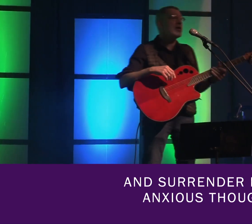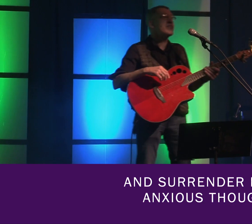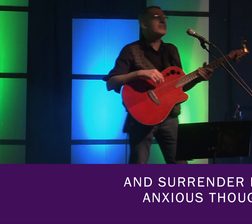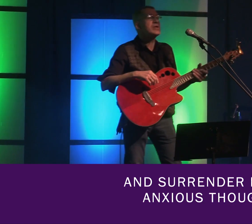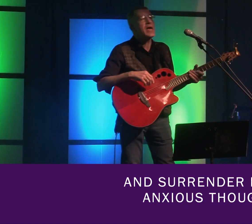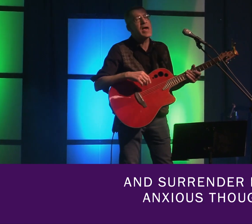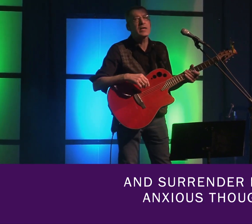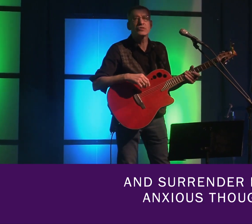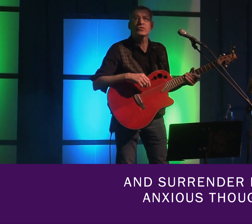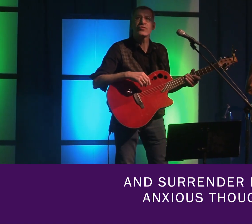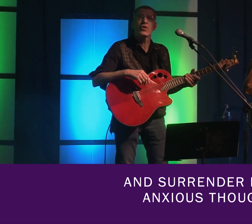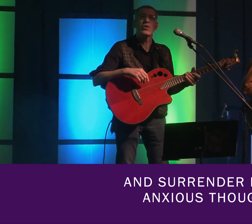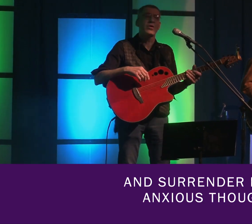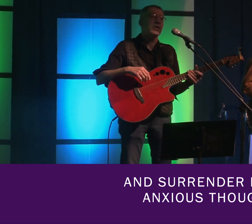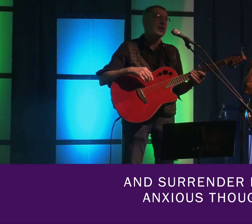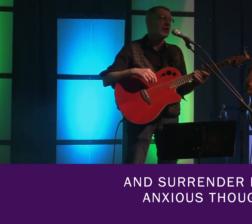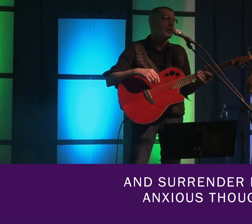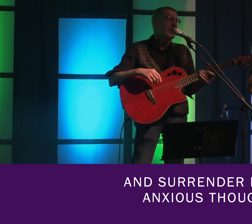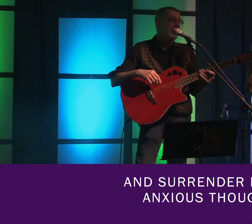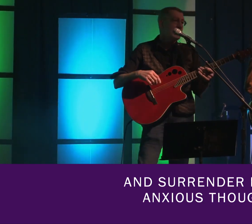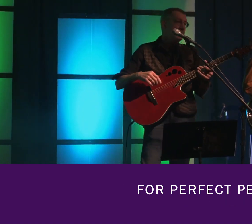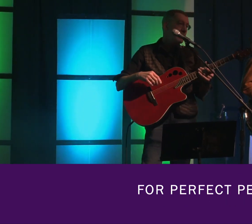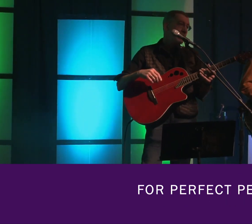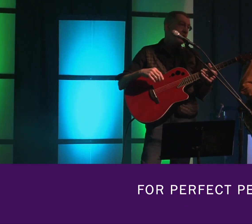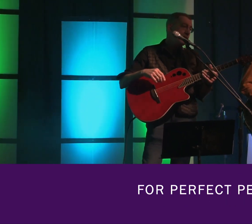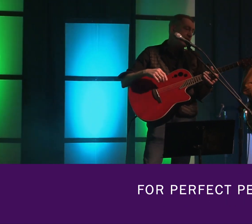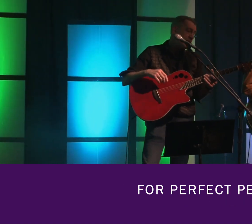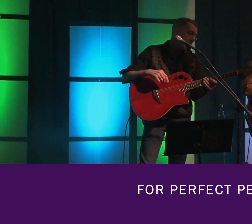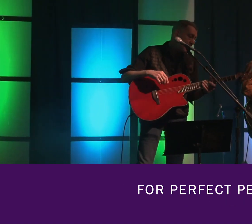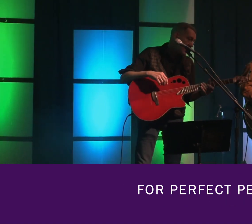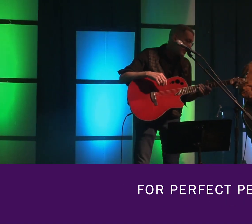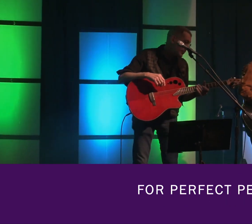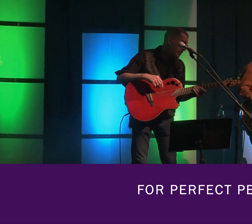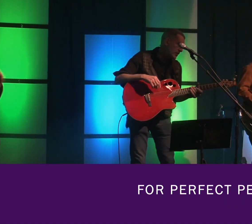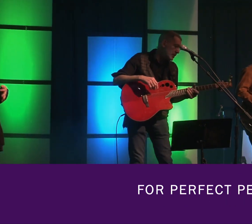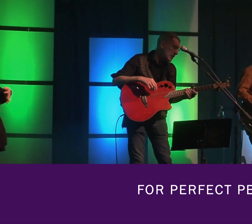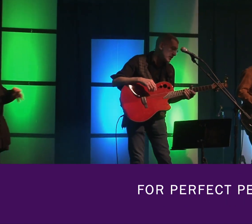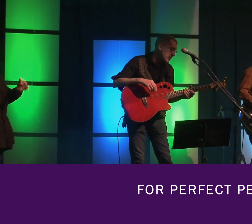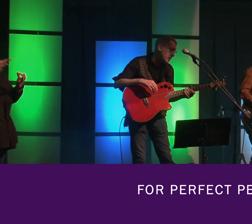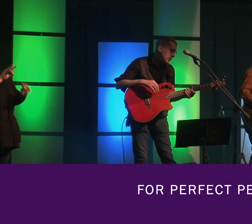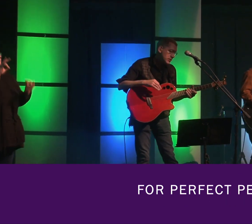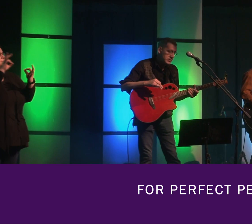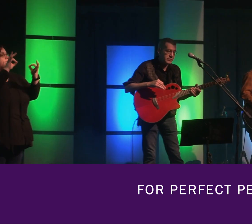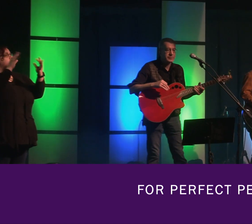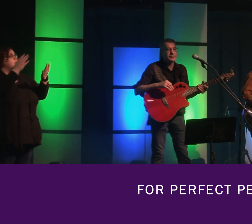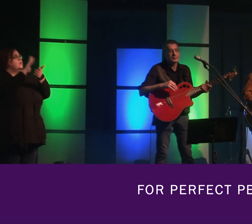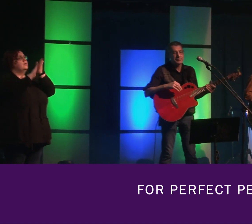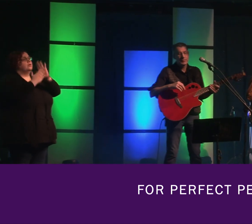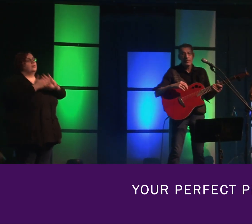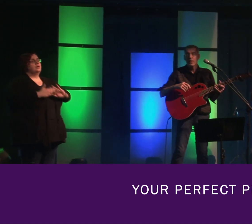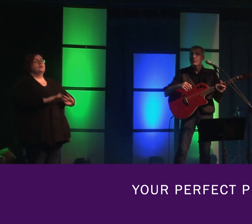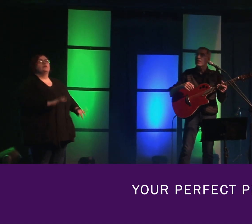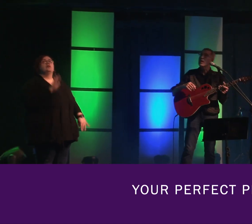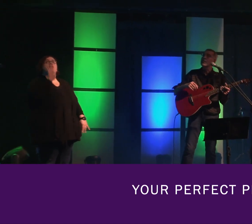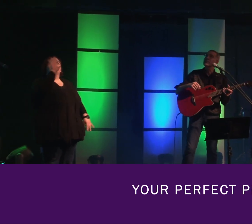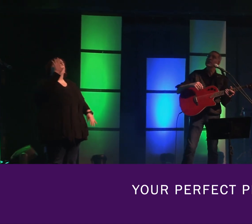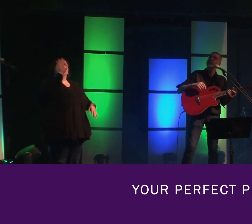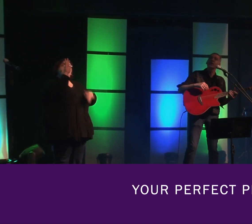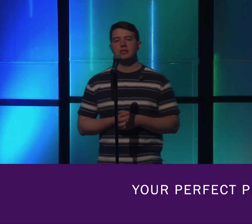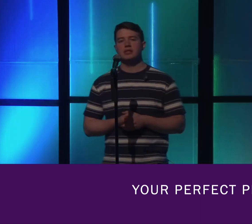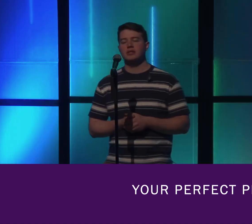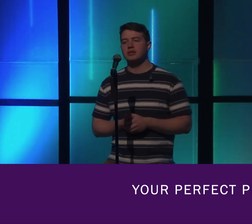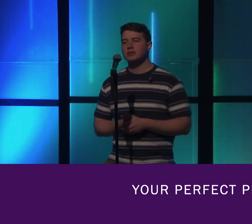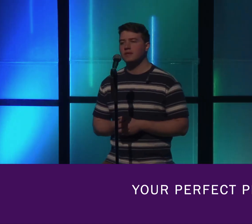Surrender every anxious thought for perfect peace, your